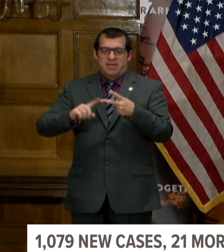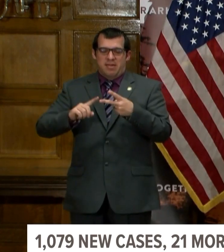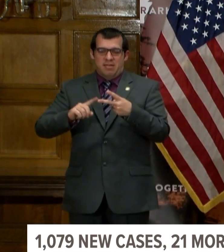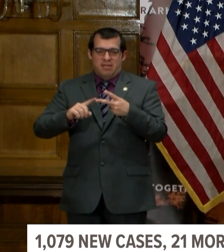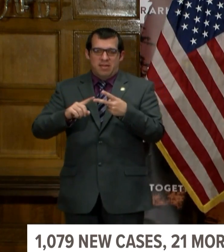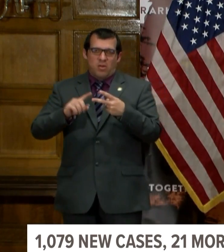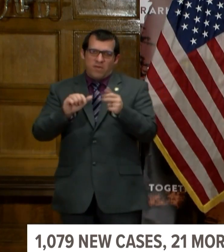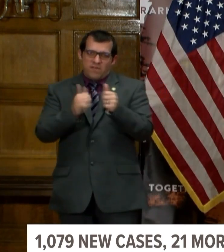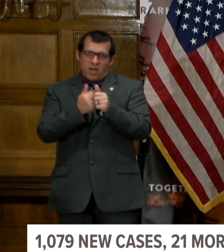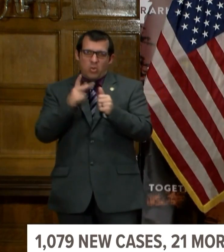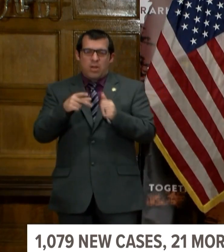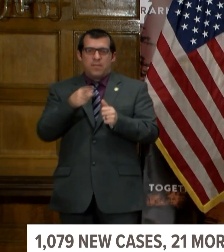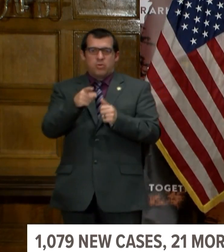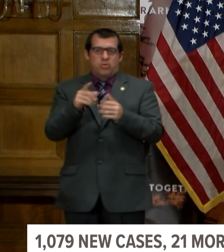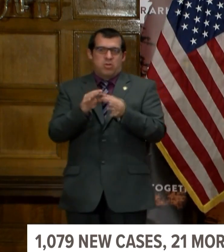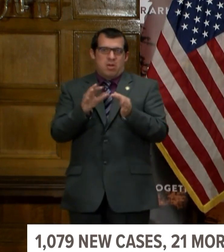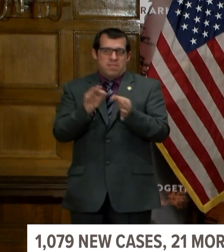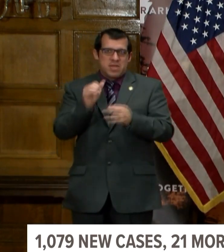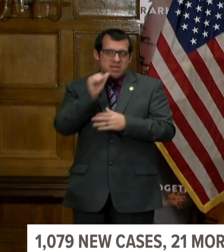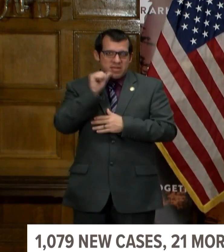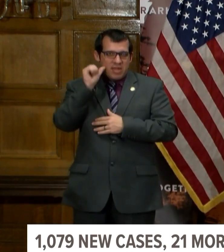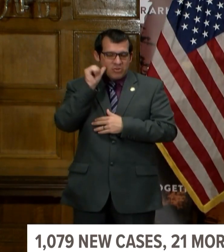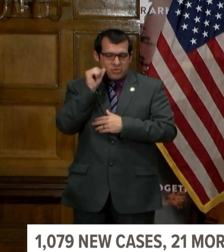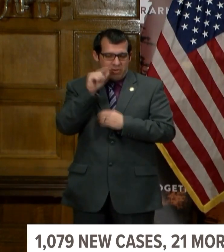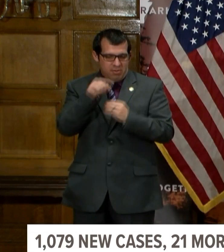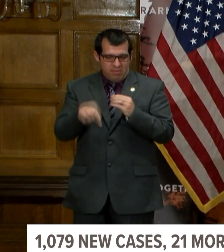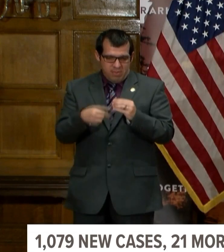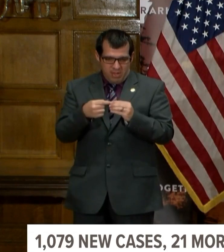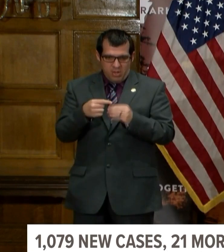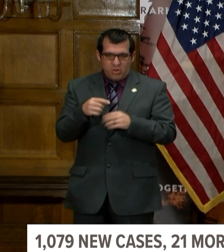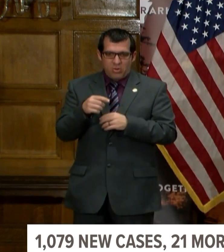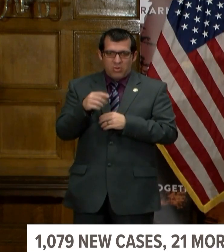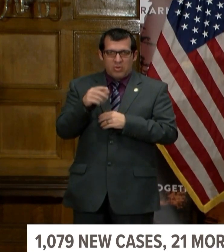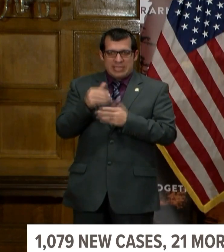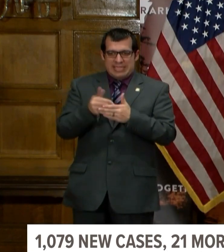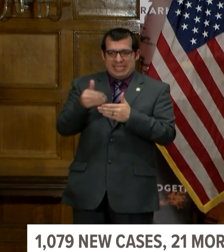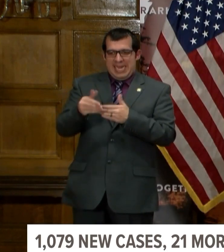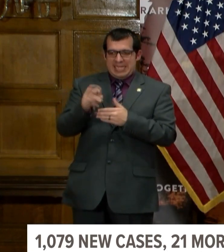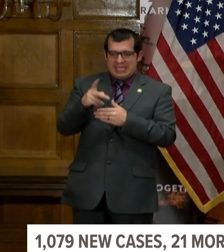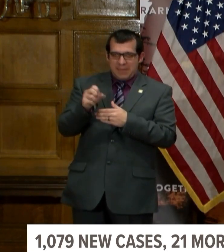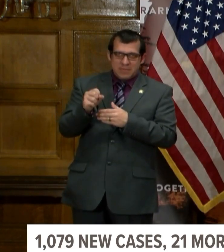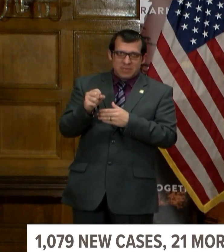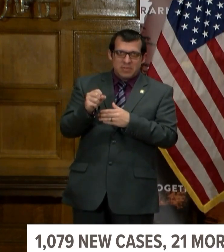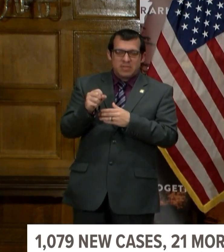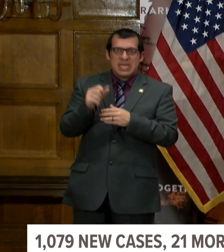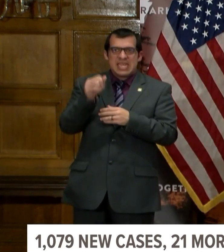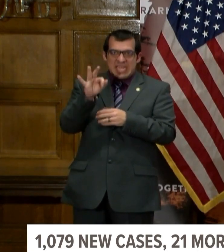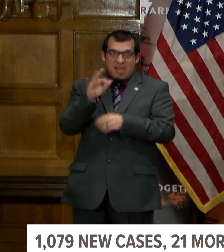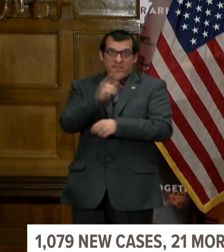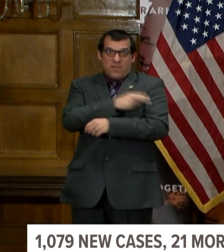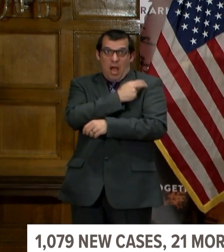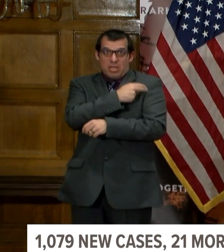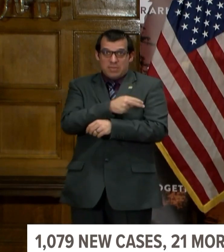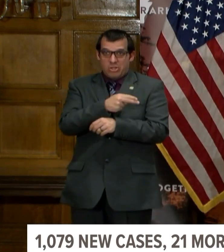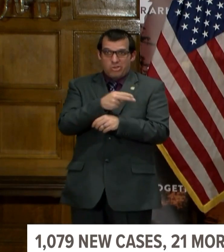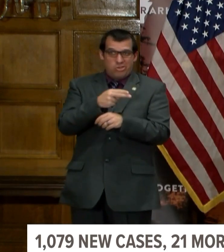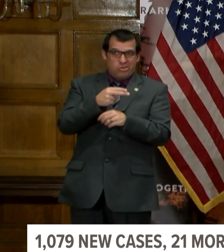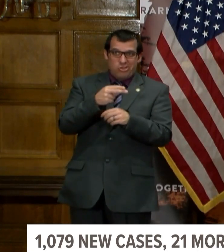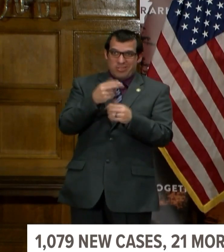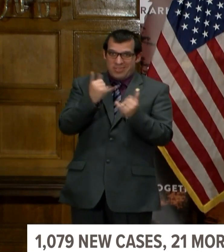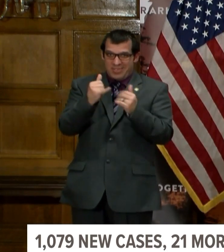wanted to follow up on your comments yesterday regarding next steps if hospitalizations don't improve.